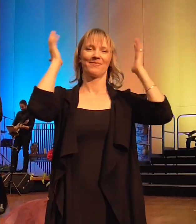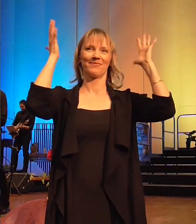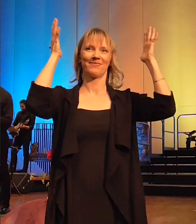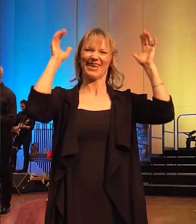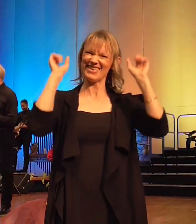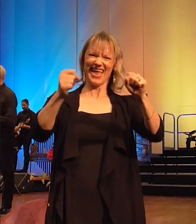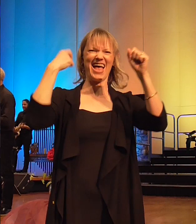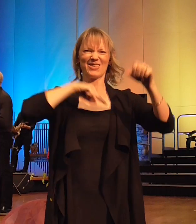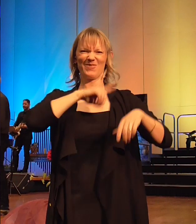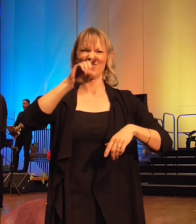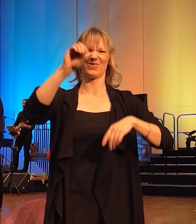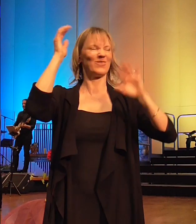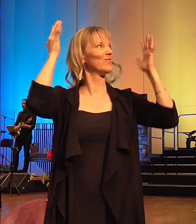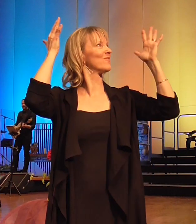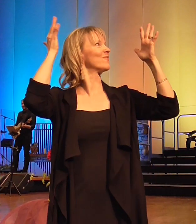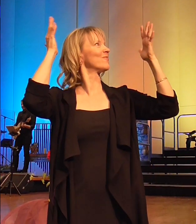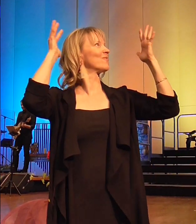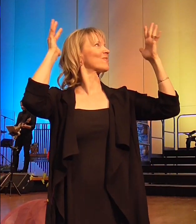Yeah, we do.